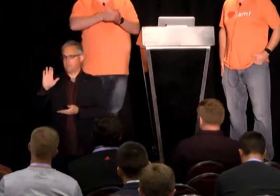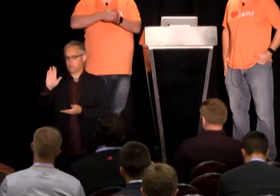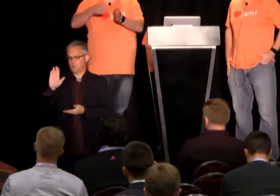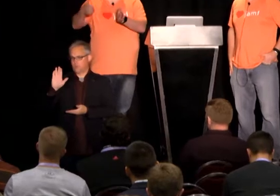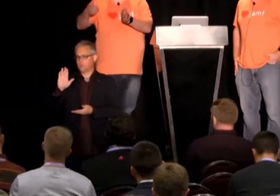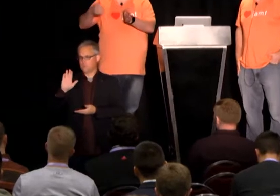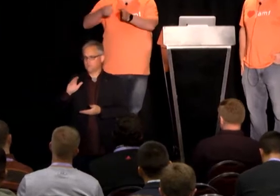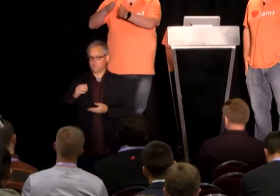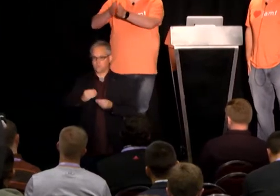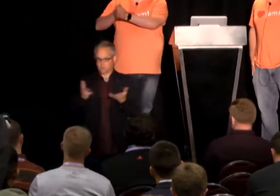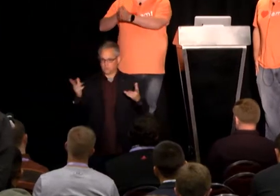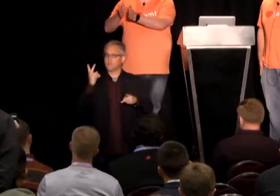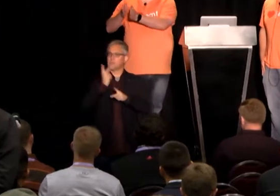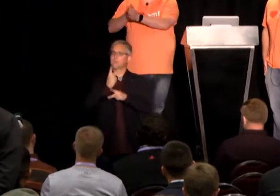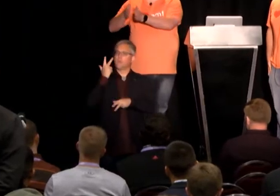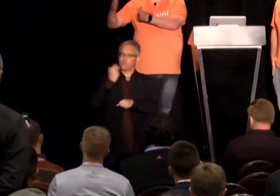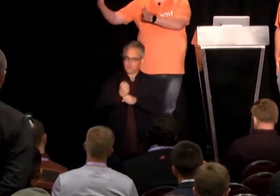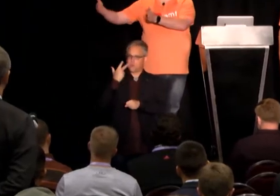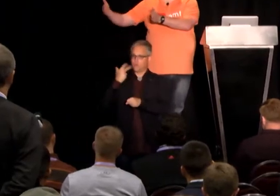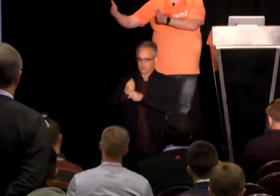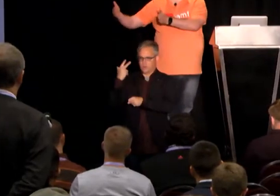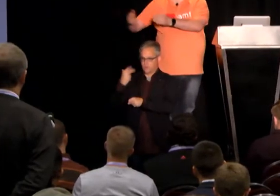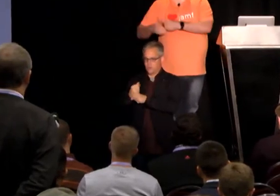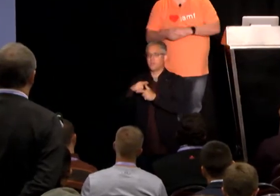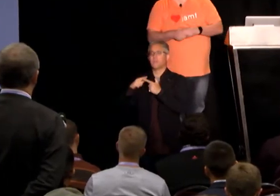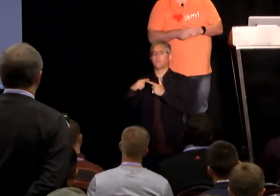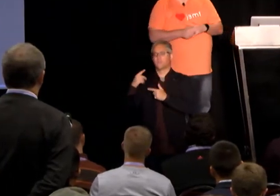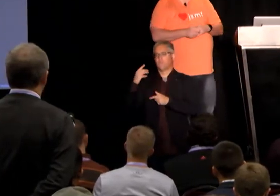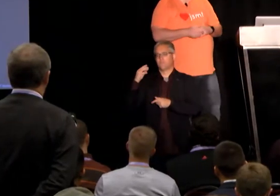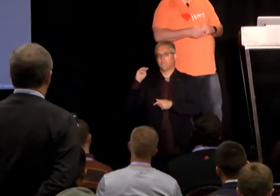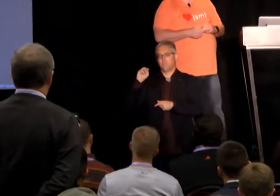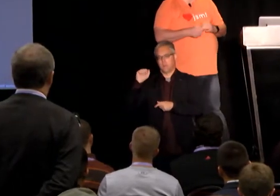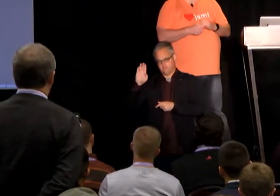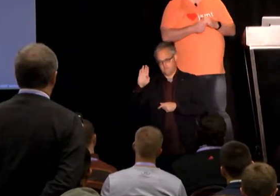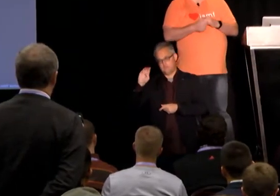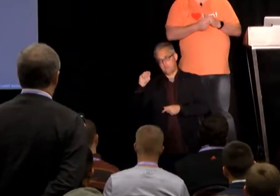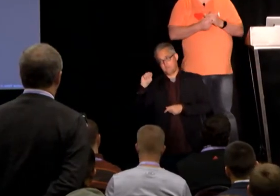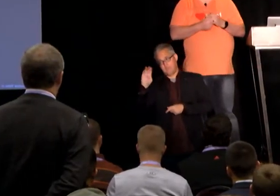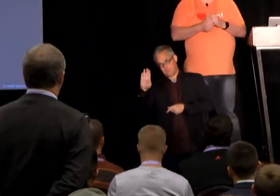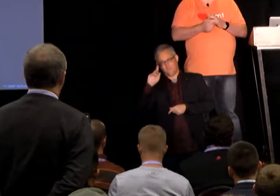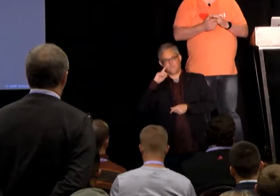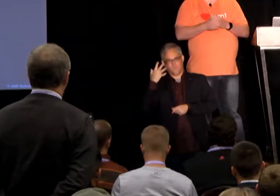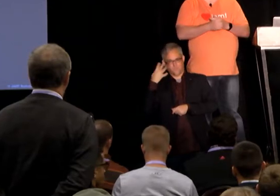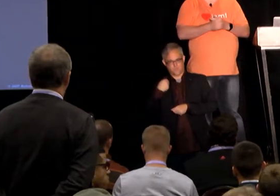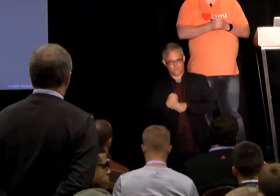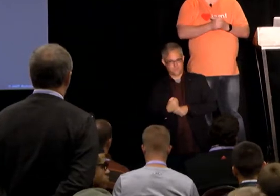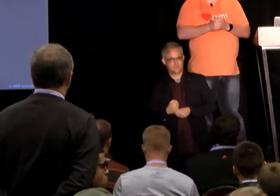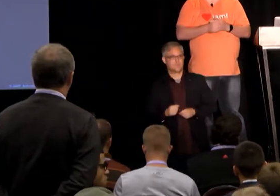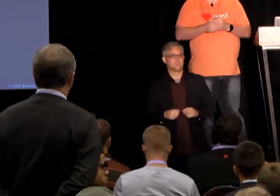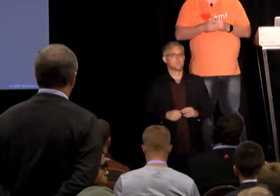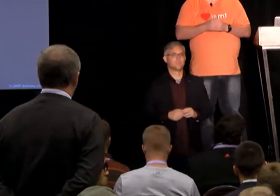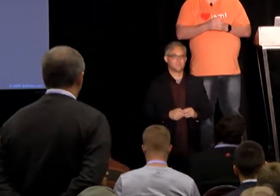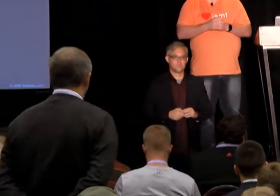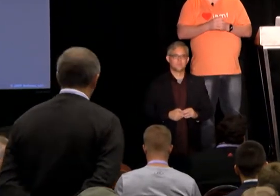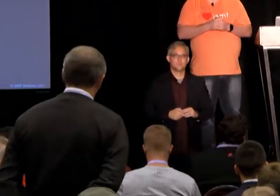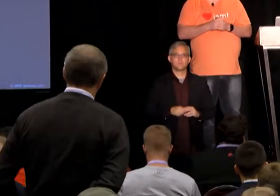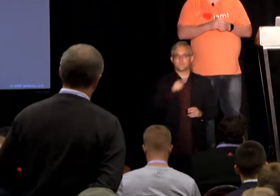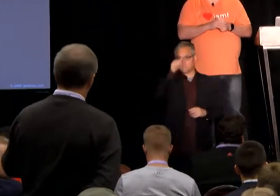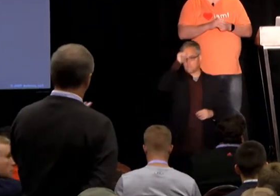for three years, and then the MacBook for 4 years.